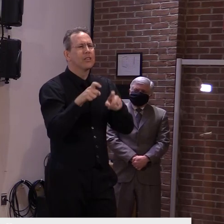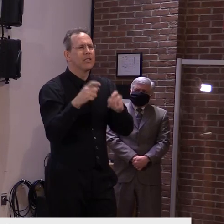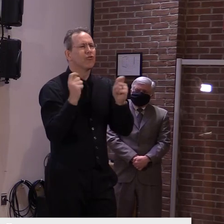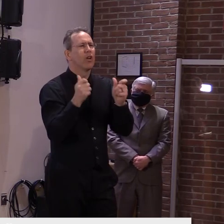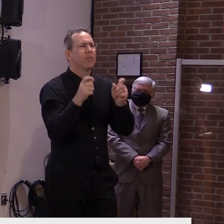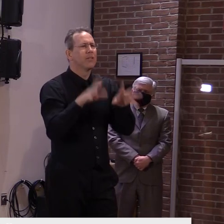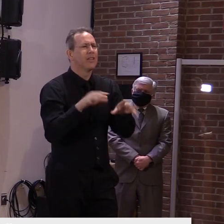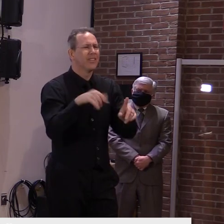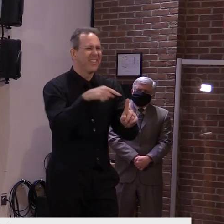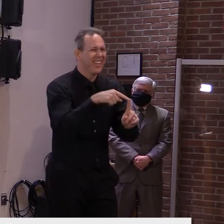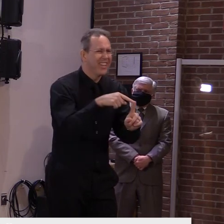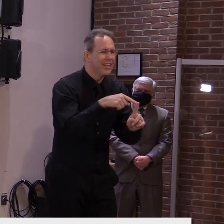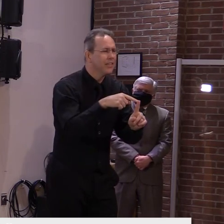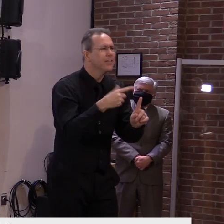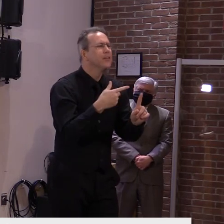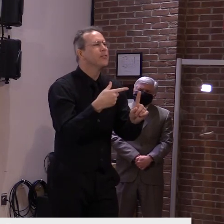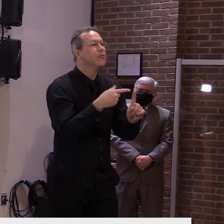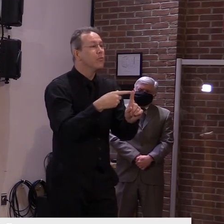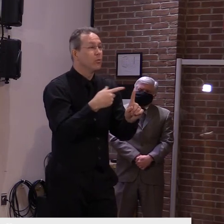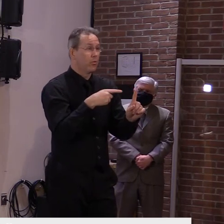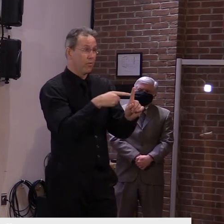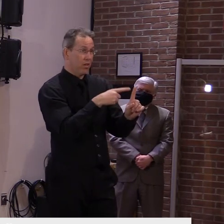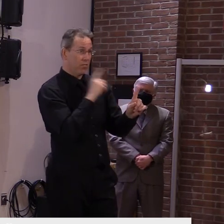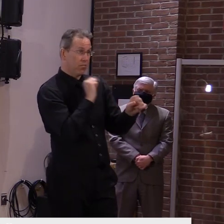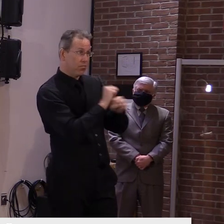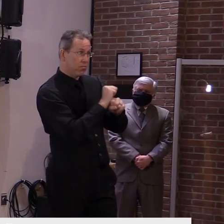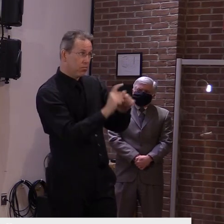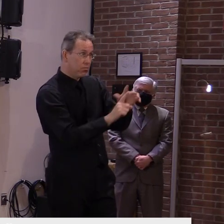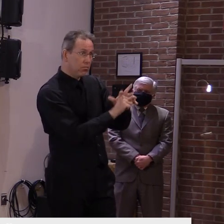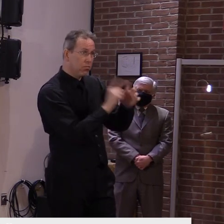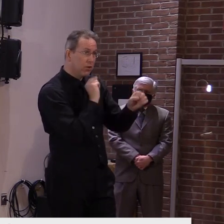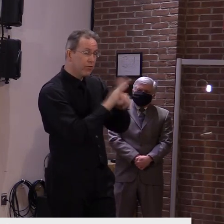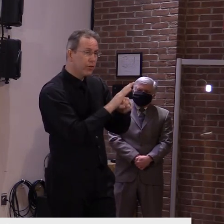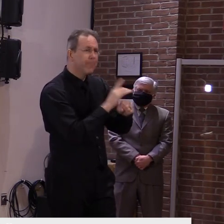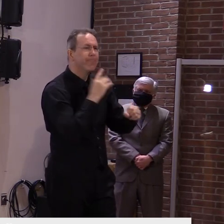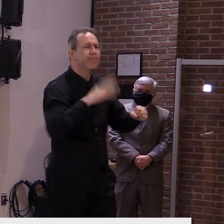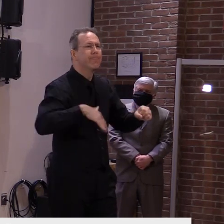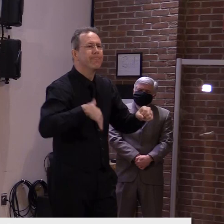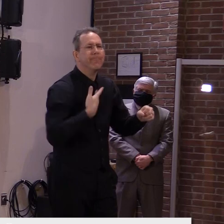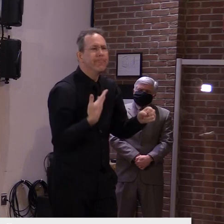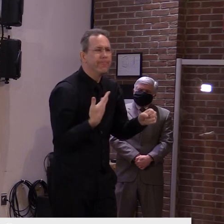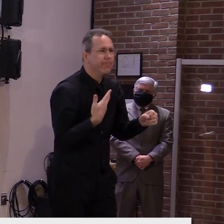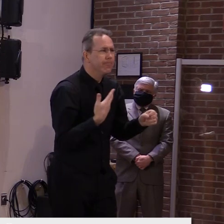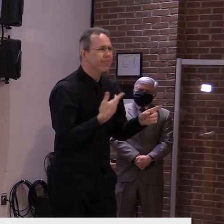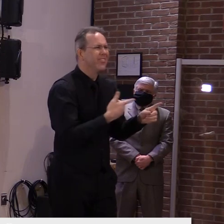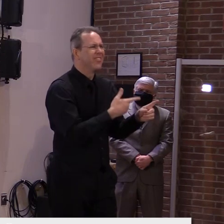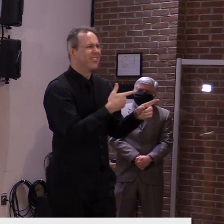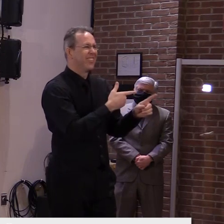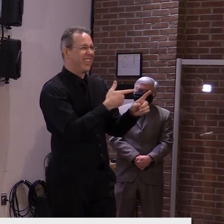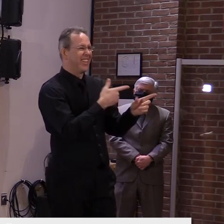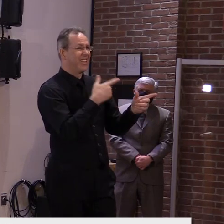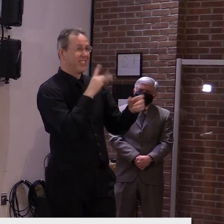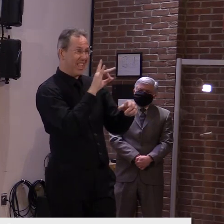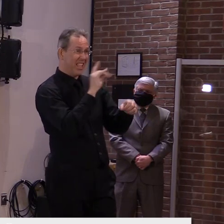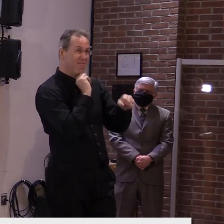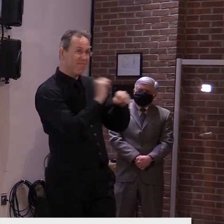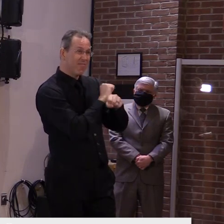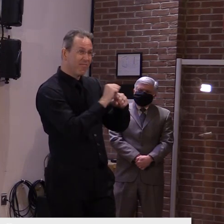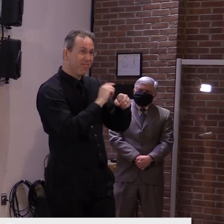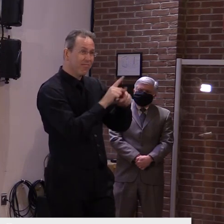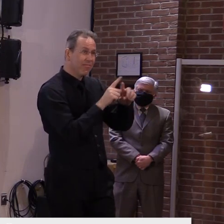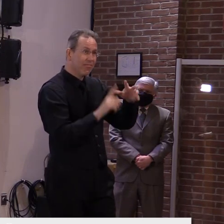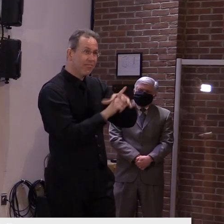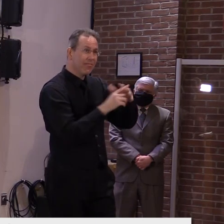truly confirmed or not. So we may not have all eight that are positive. The other thing about